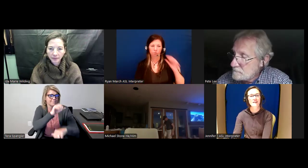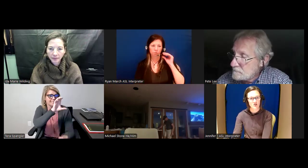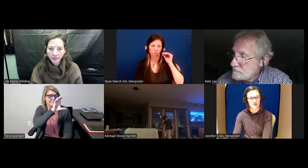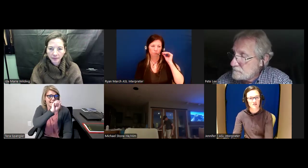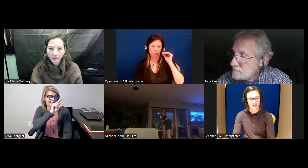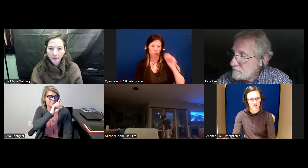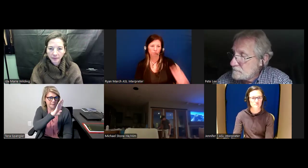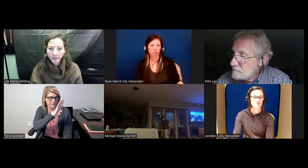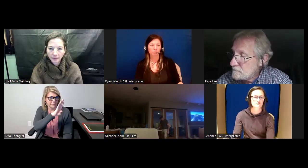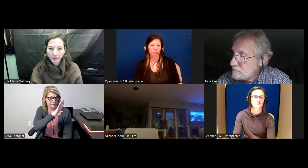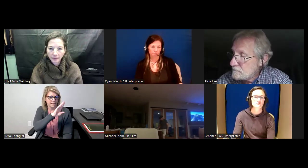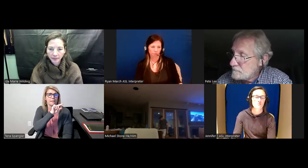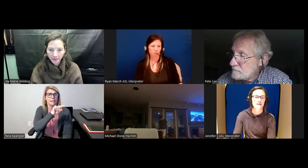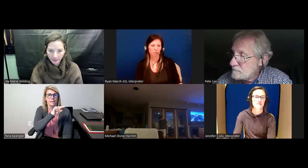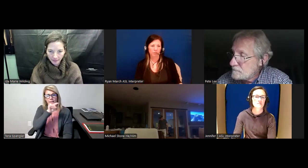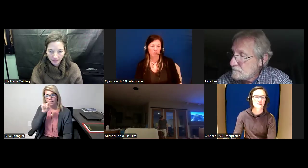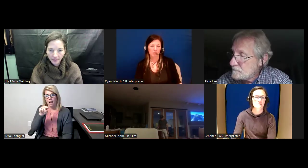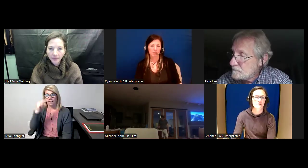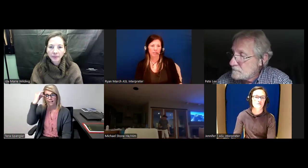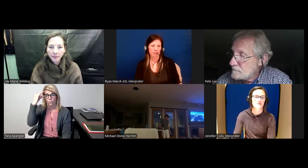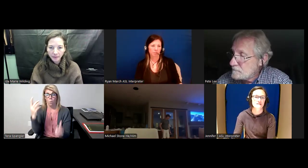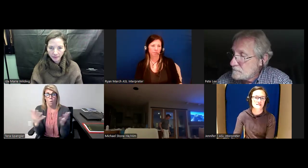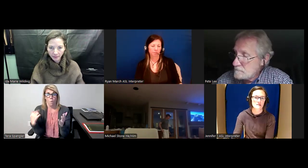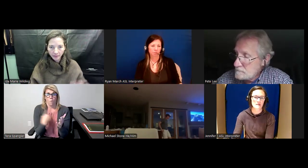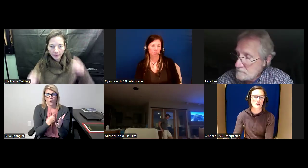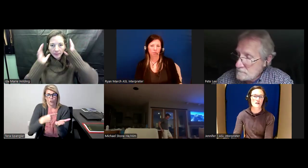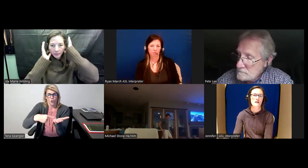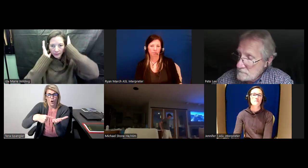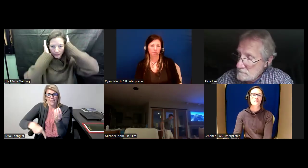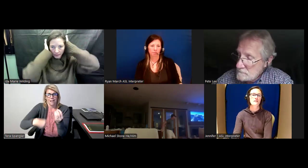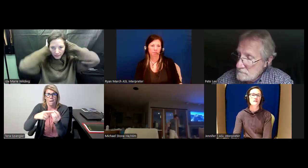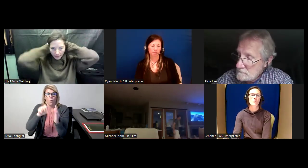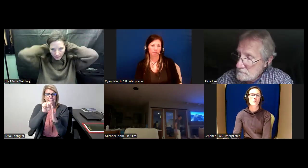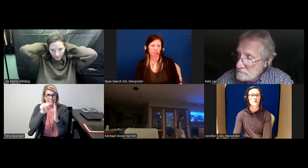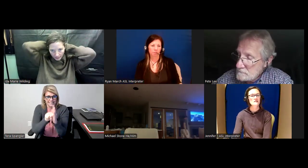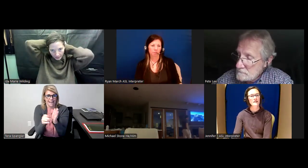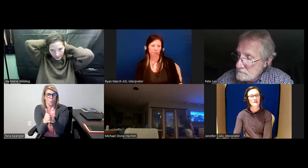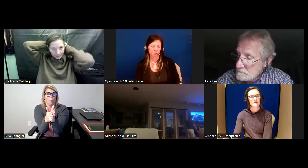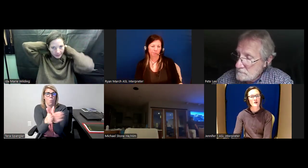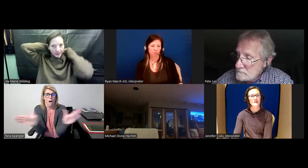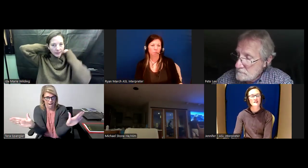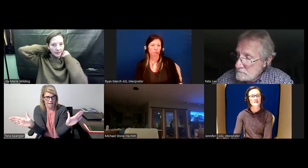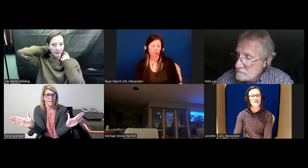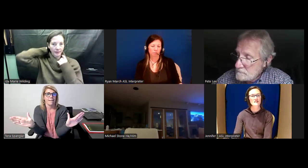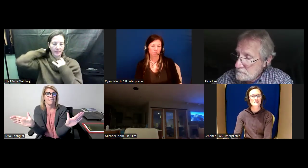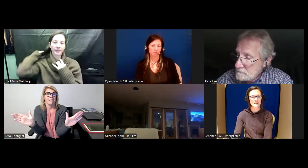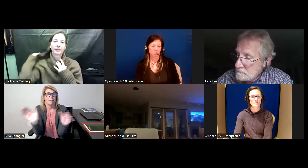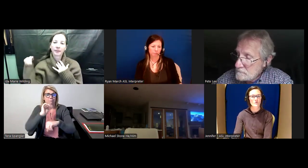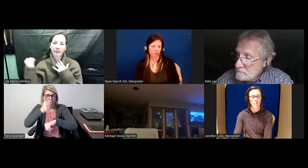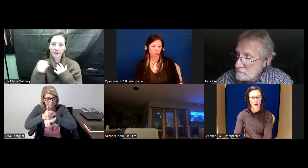already internally put in place something for CSDB, but I think that what we're talking about is